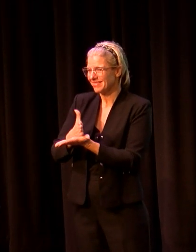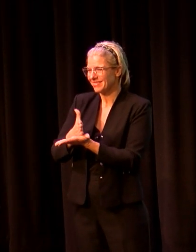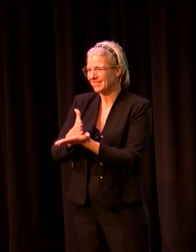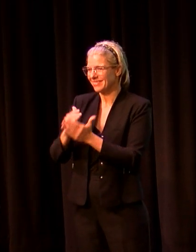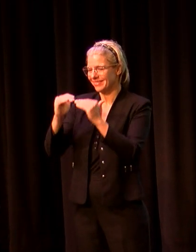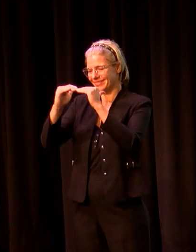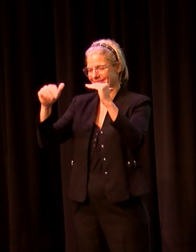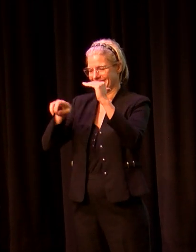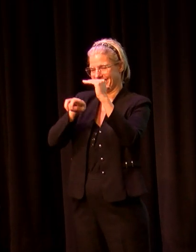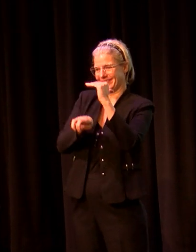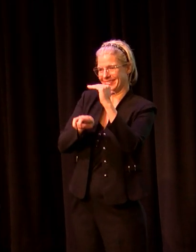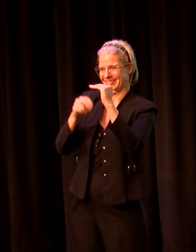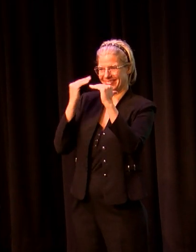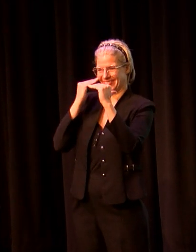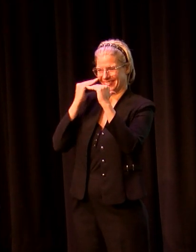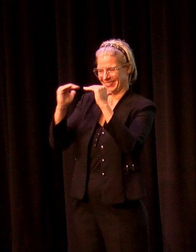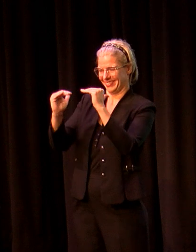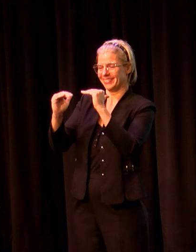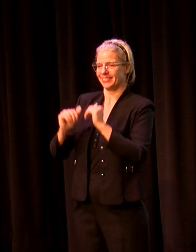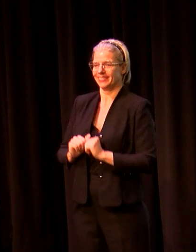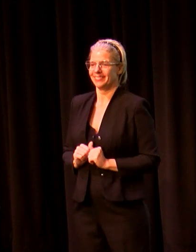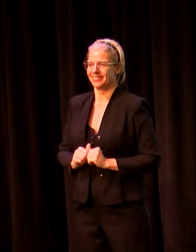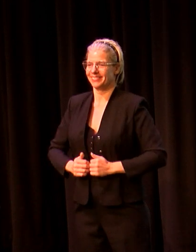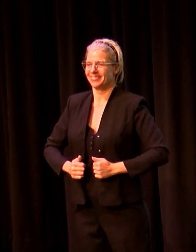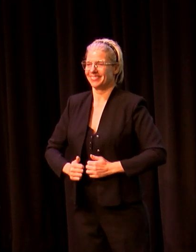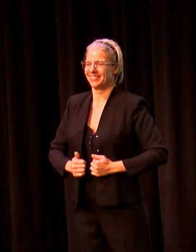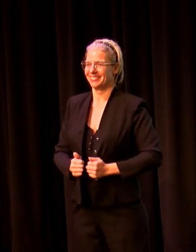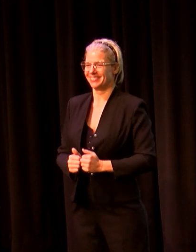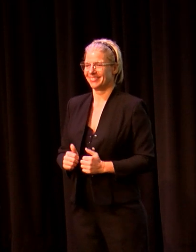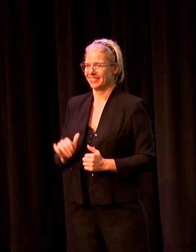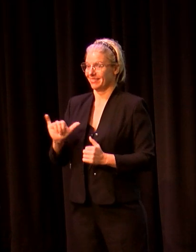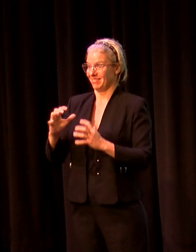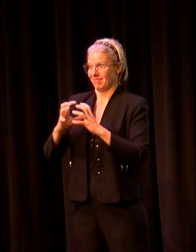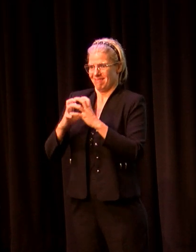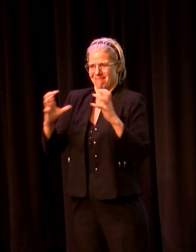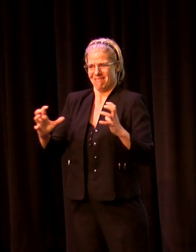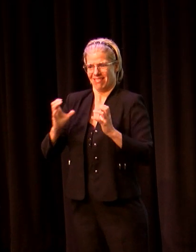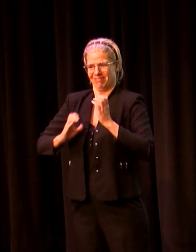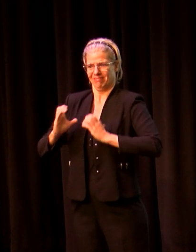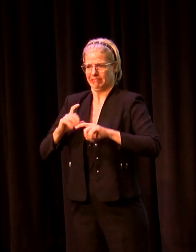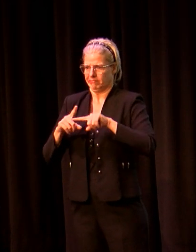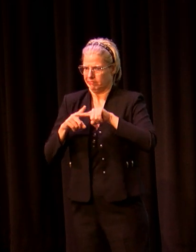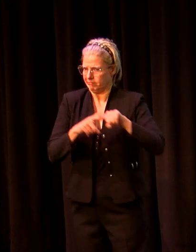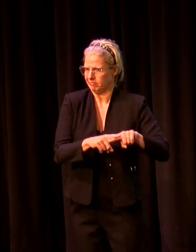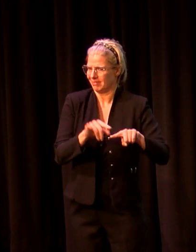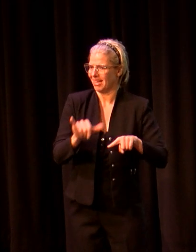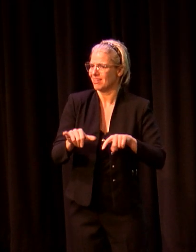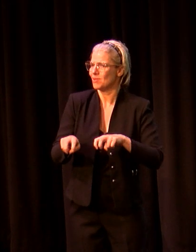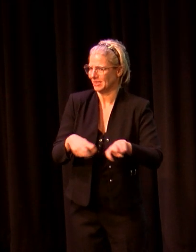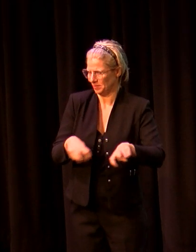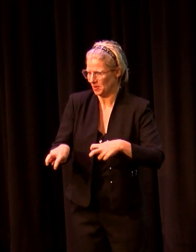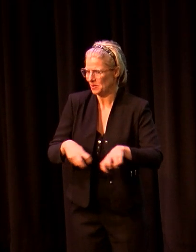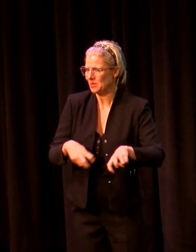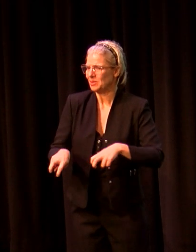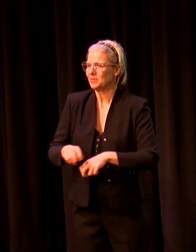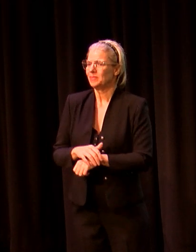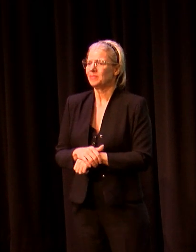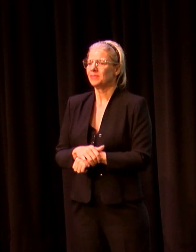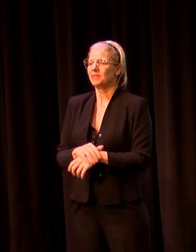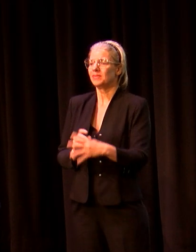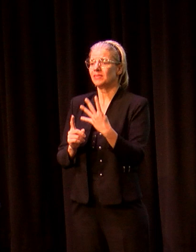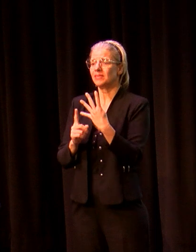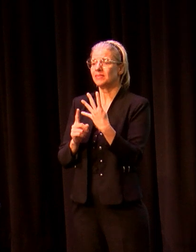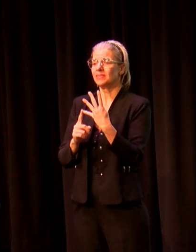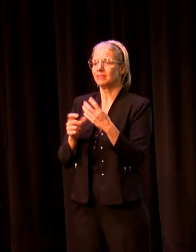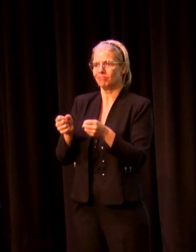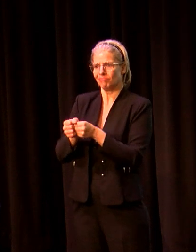but SHIP would certainly endorse that because a lot of our clients rely upon that transit. And then lastly, to expand DHSS